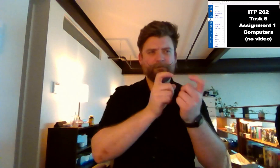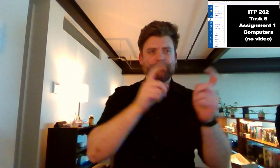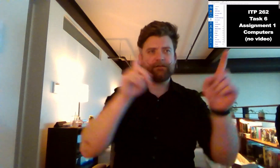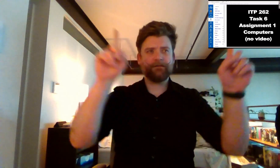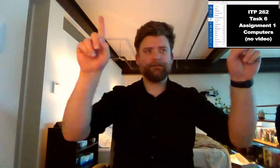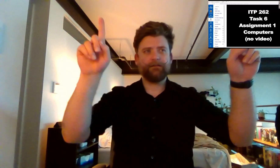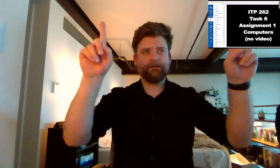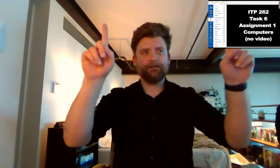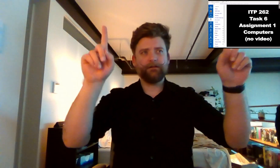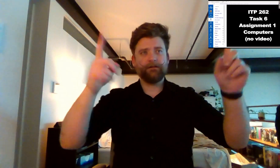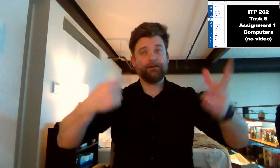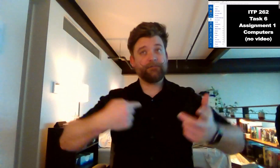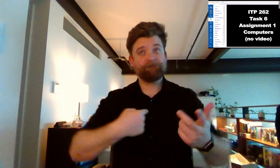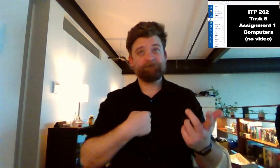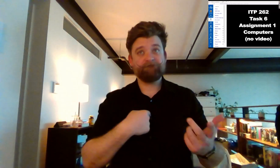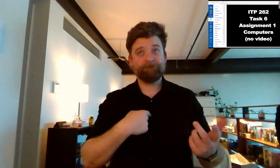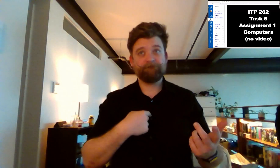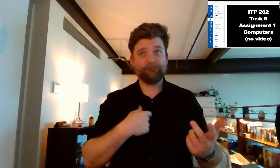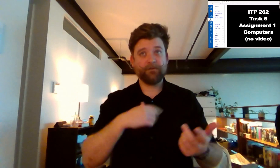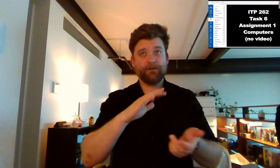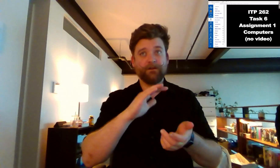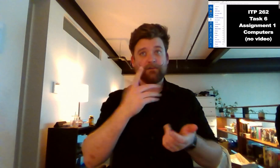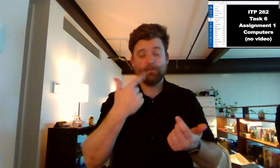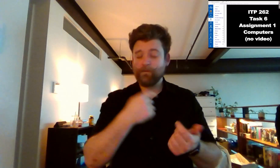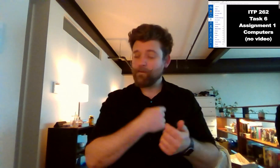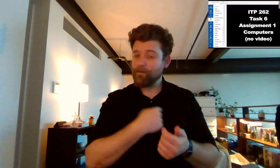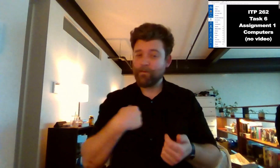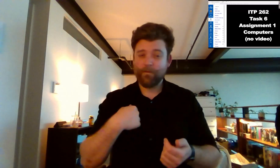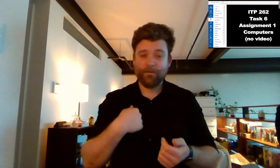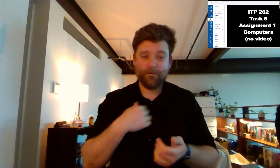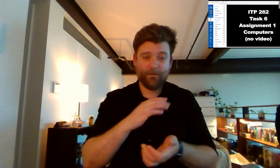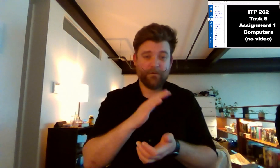We have a nice sheet of paper, and normally the paper is what?